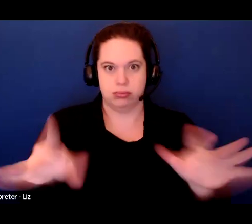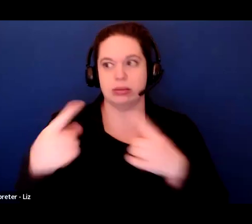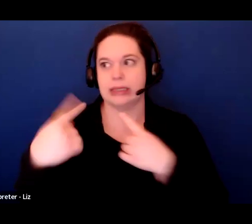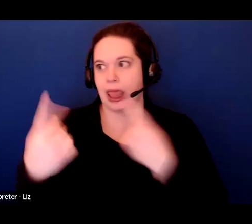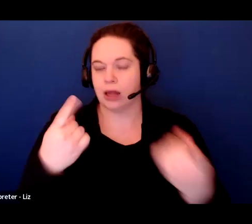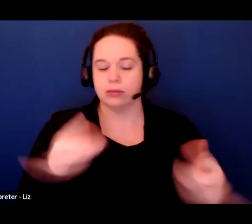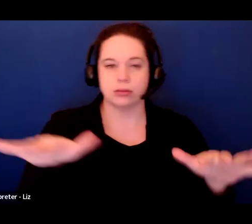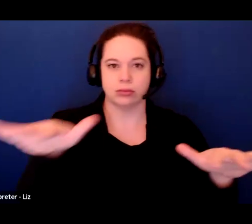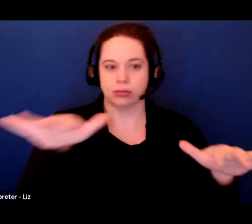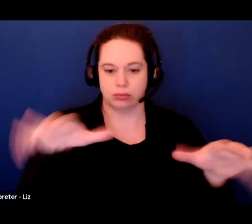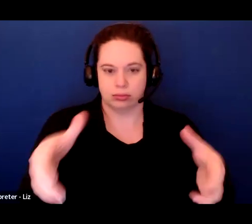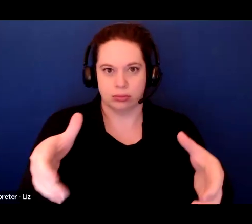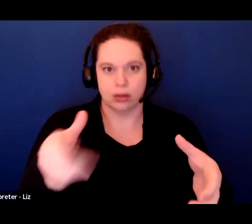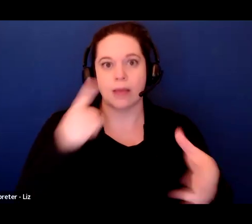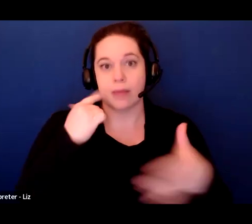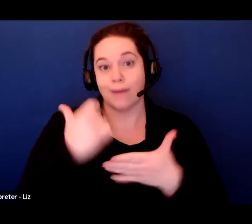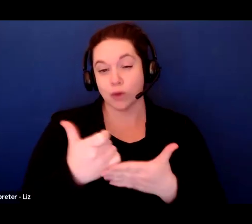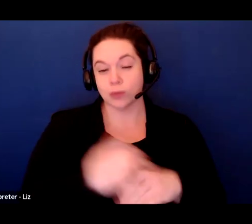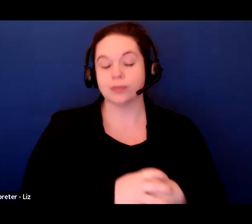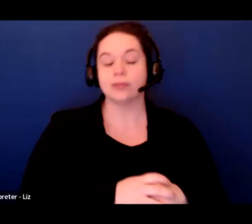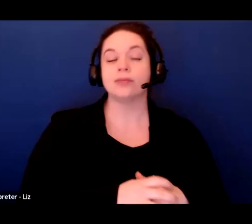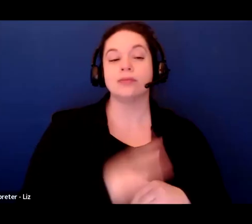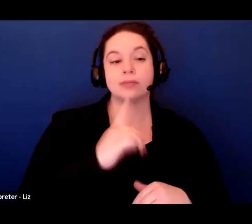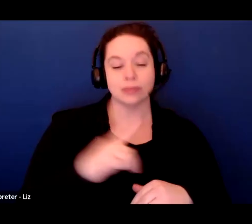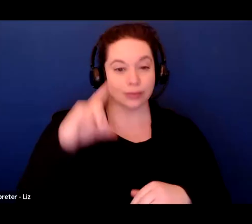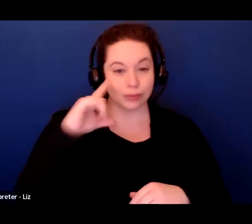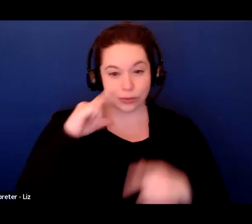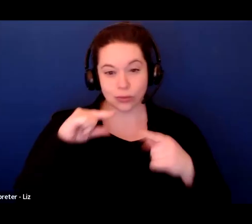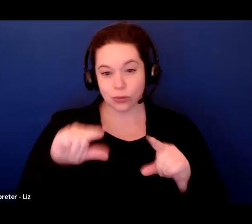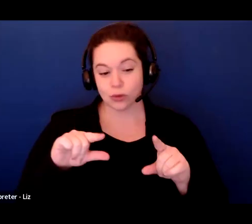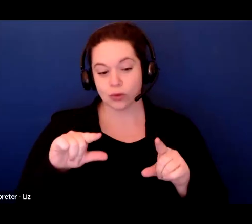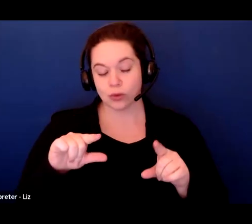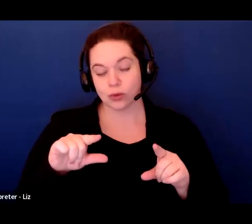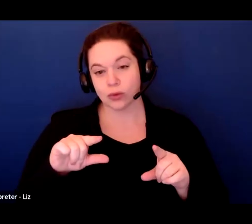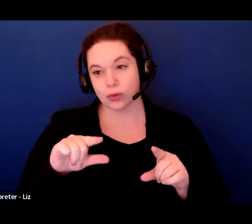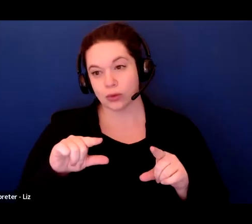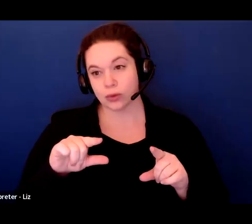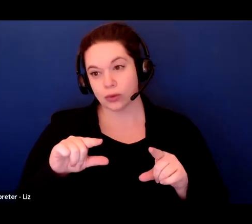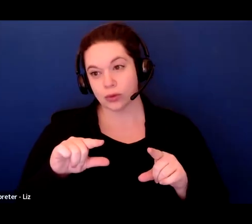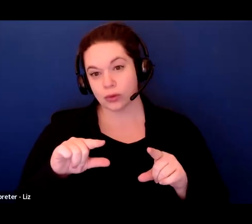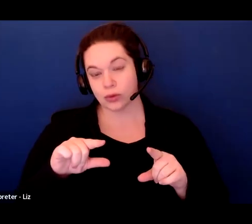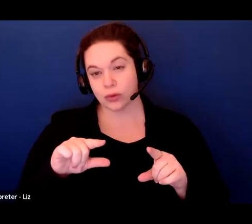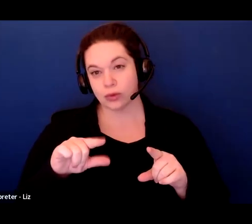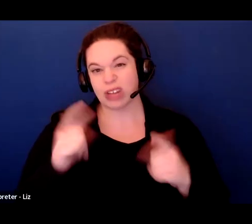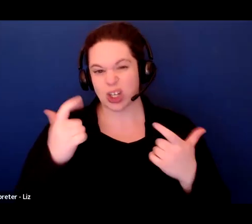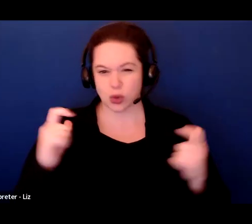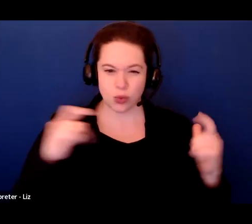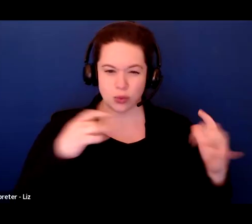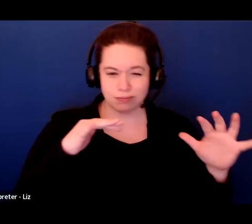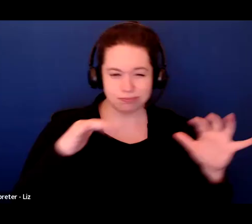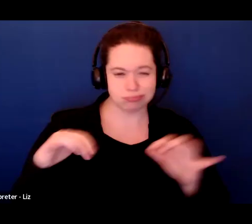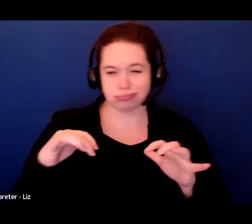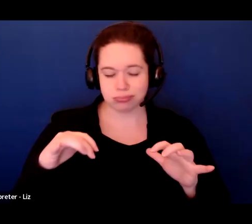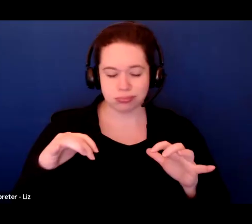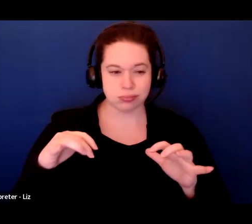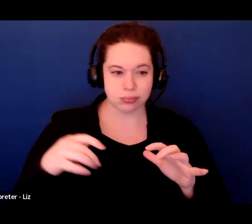it can be very, very helpful. Something I was thinking about during this uh, huge storm, and